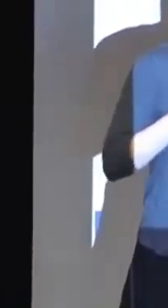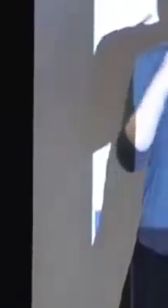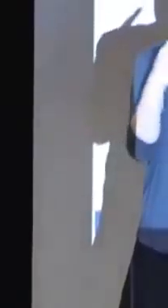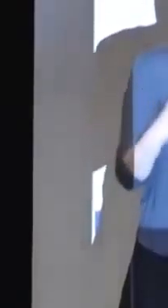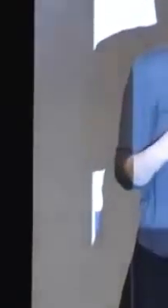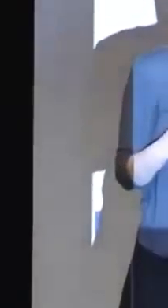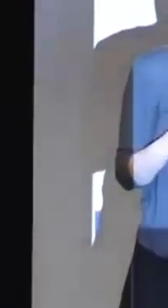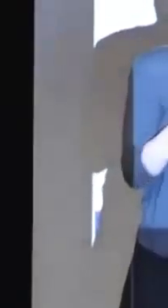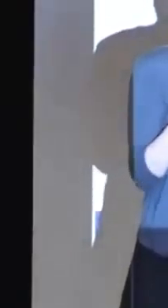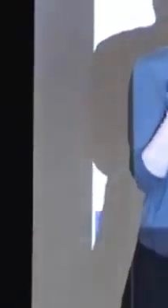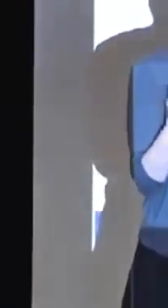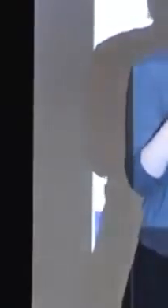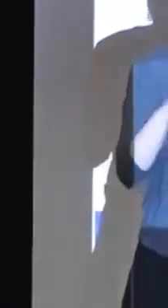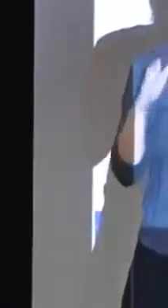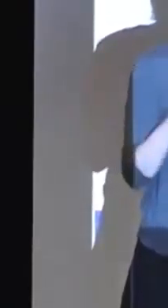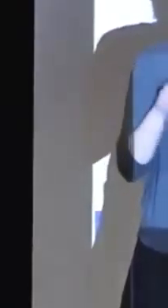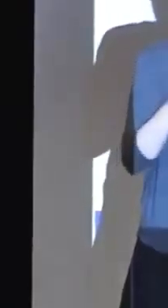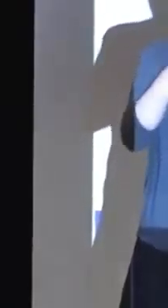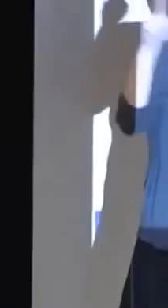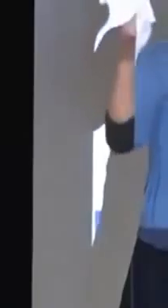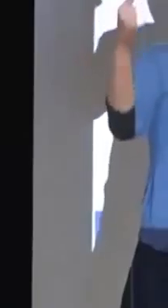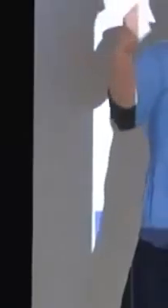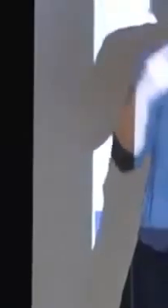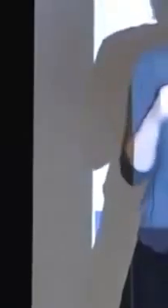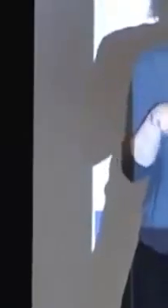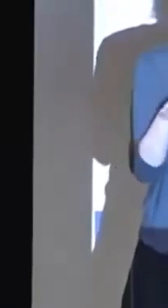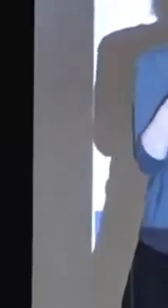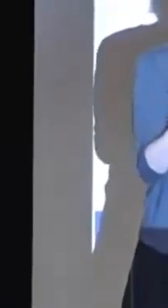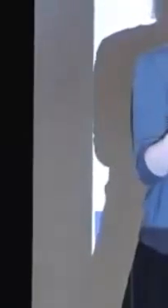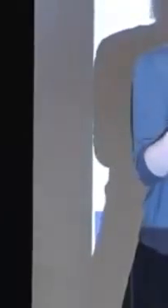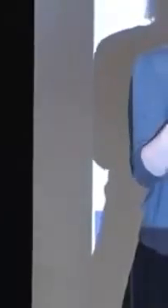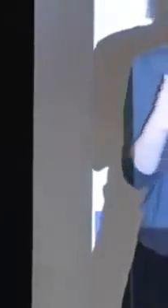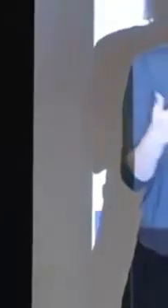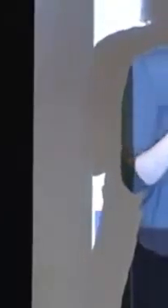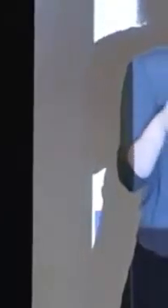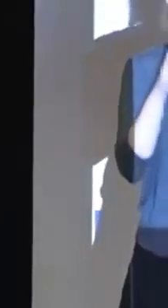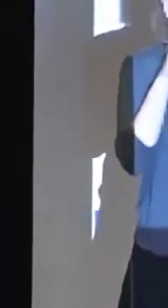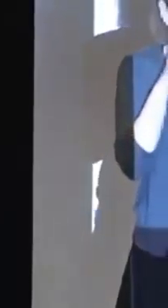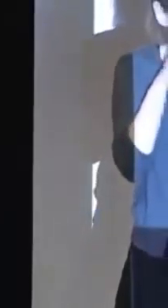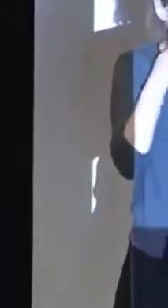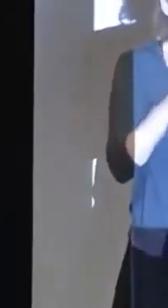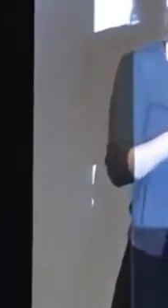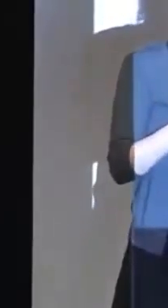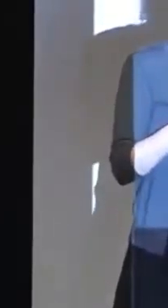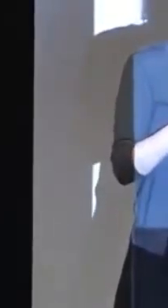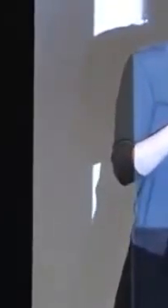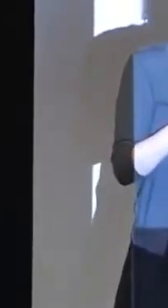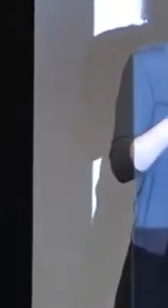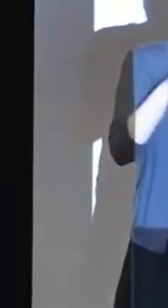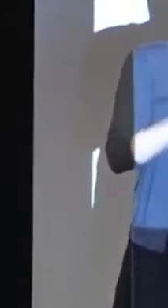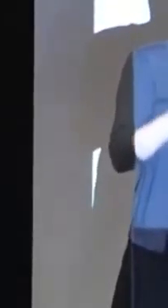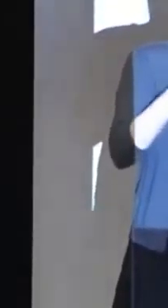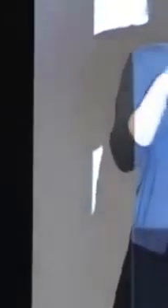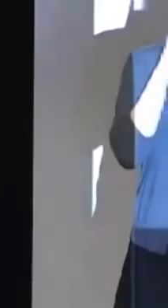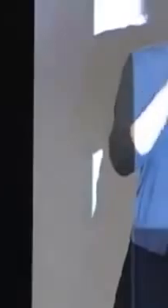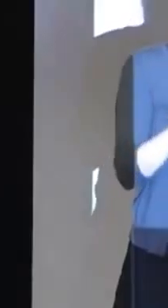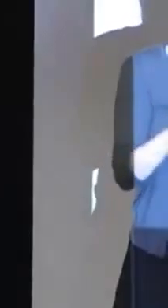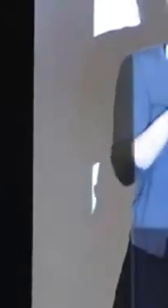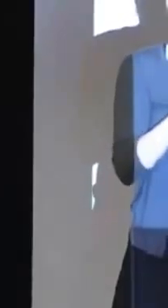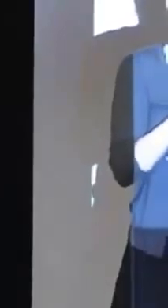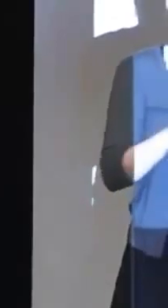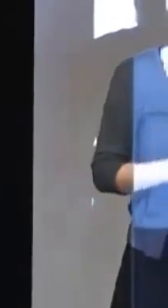us, encourage others to come back to this space, hear the outcome of those sessions, and vote on those